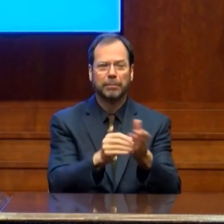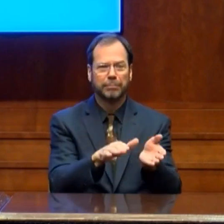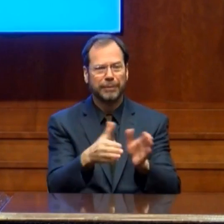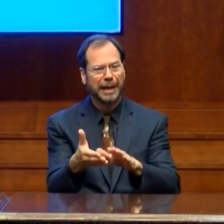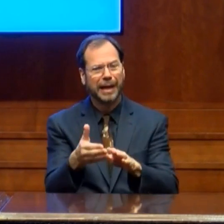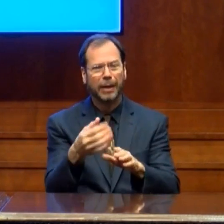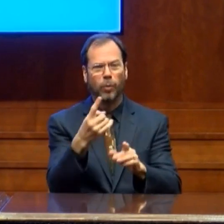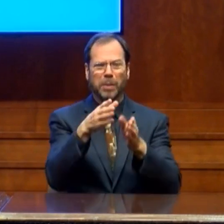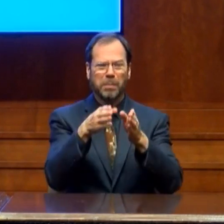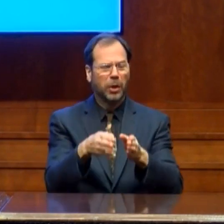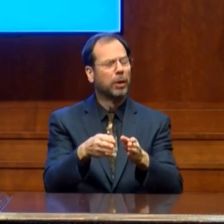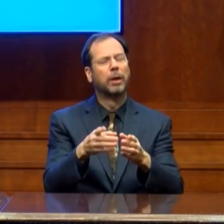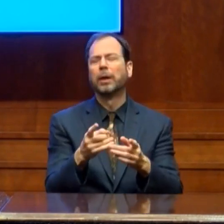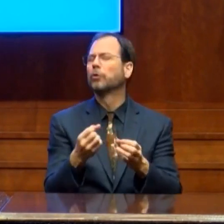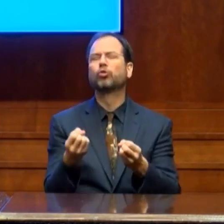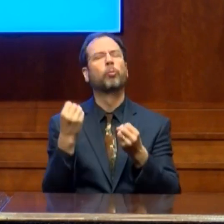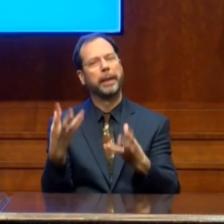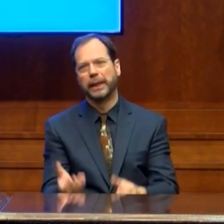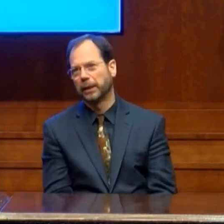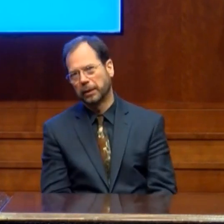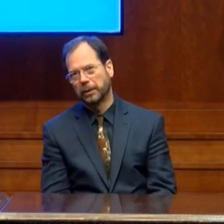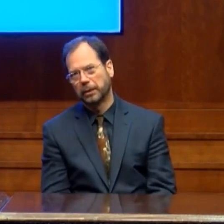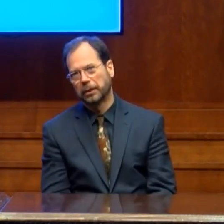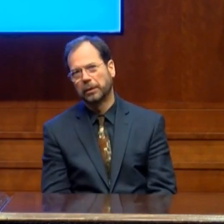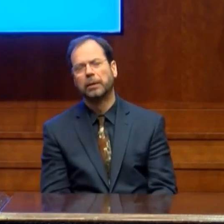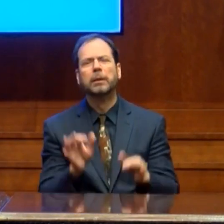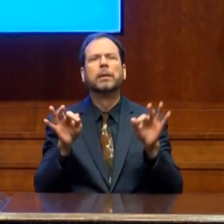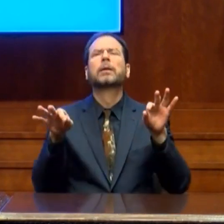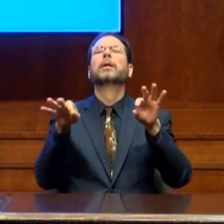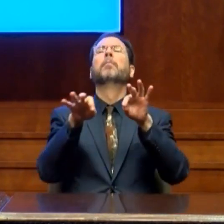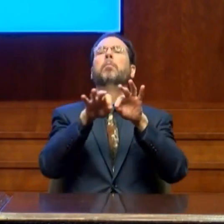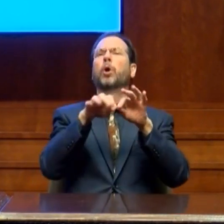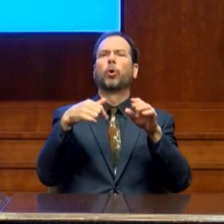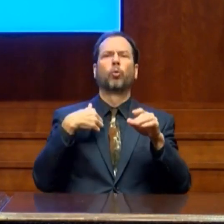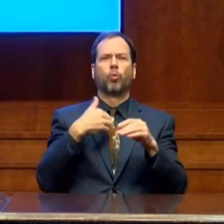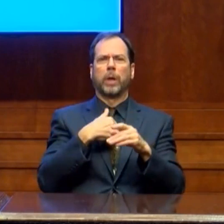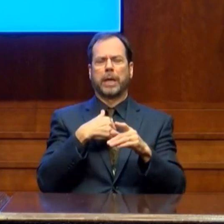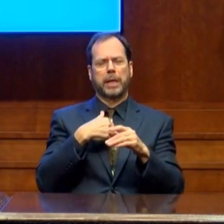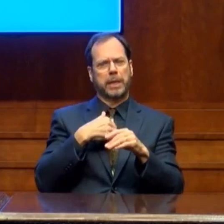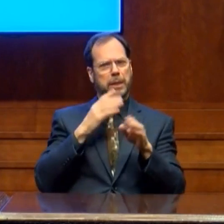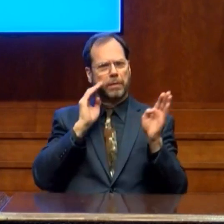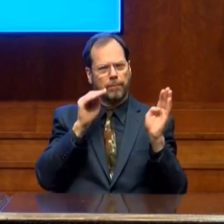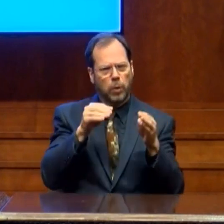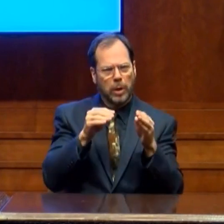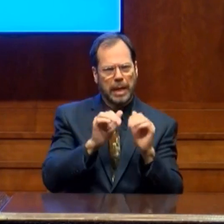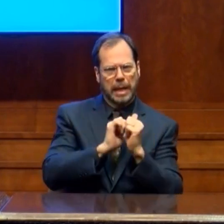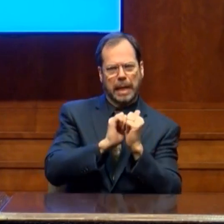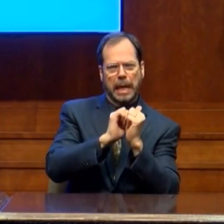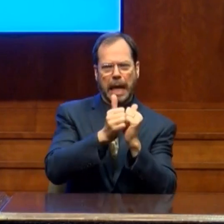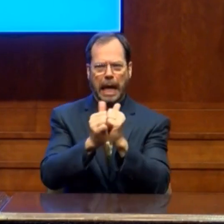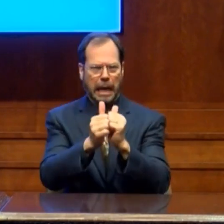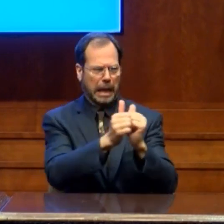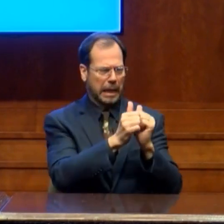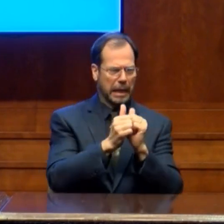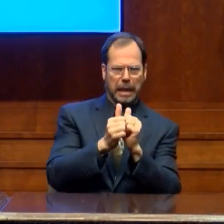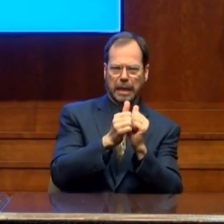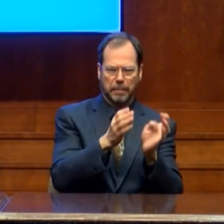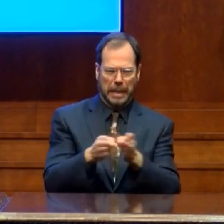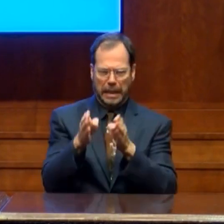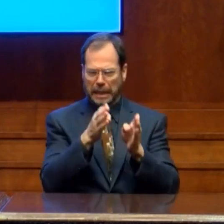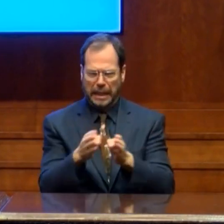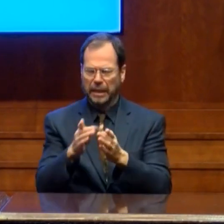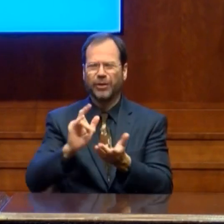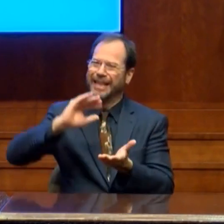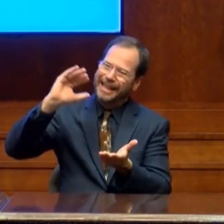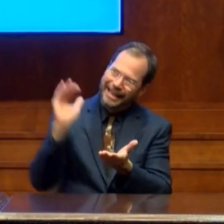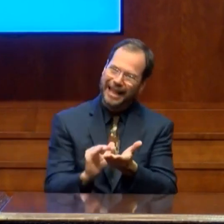it's a number that's far too large. The key thing that we focus on every day here is strategies to make sure we can minimize the loss of